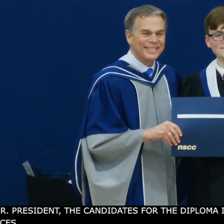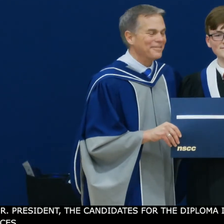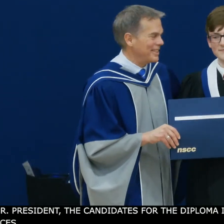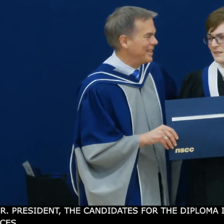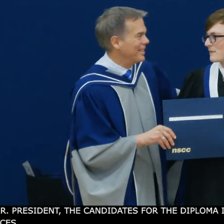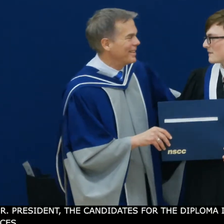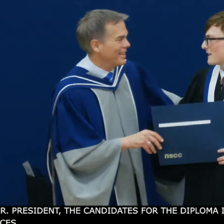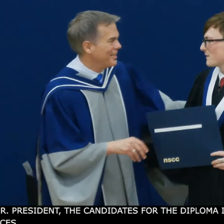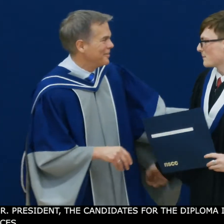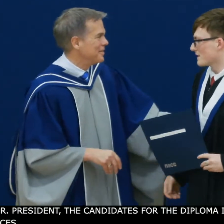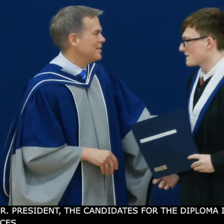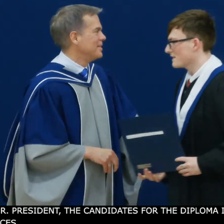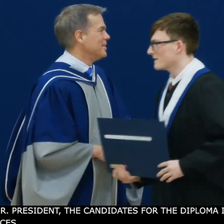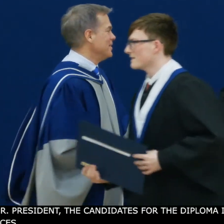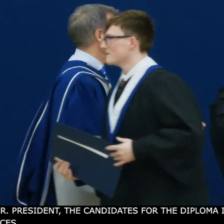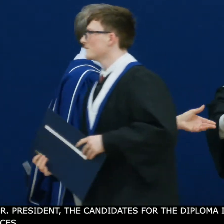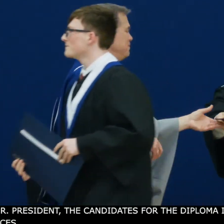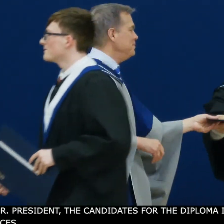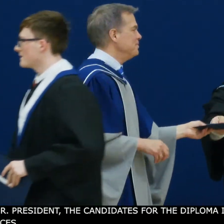Danica Hussey.